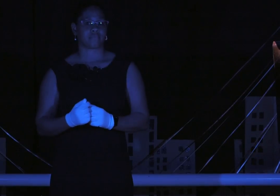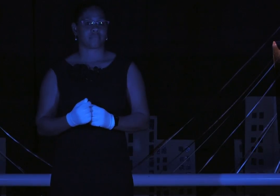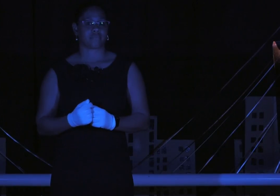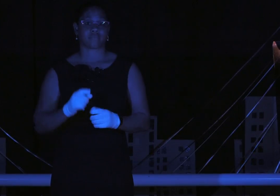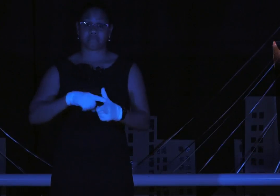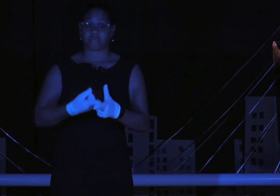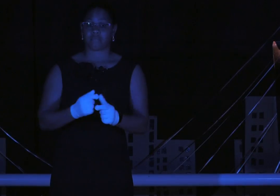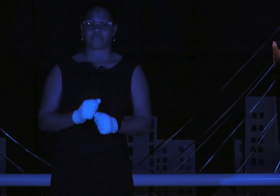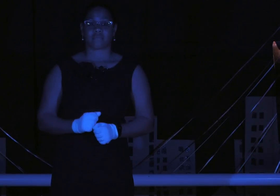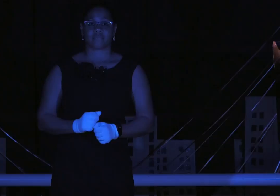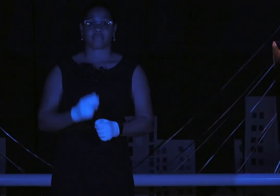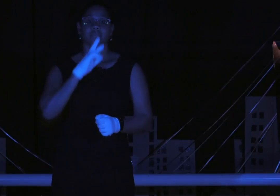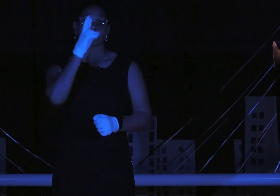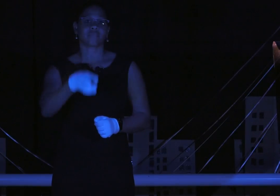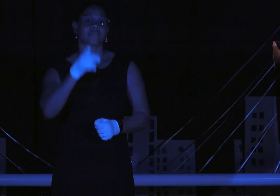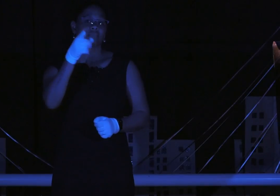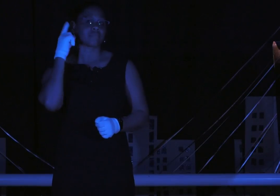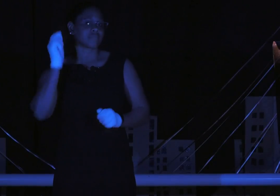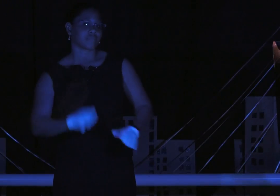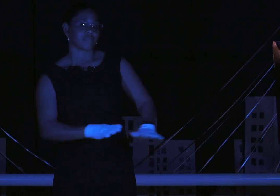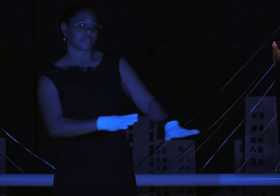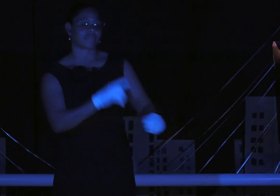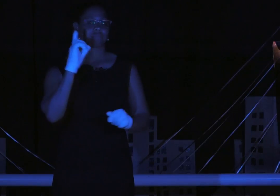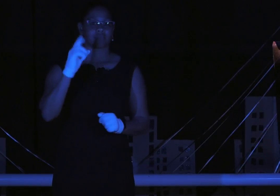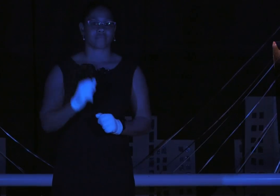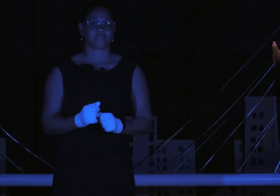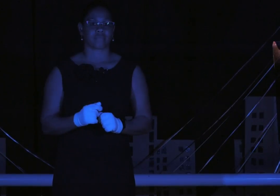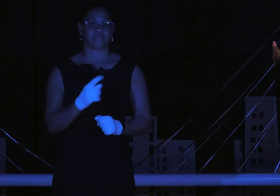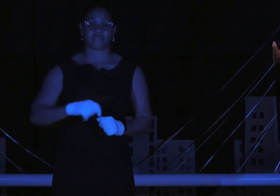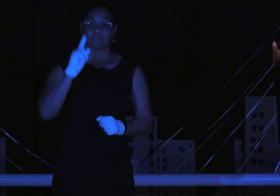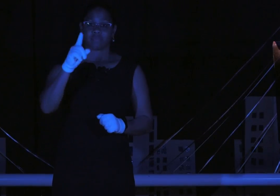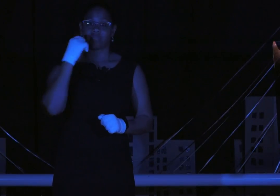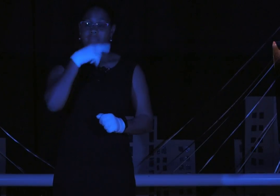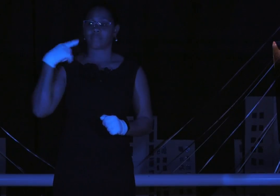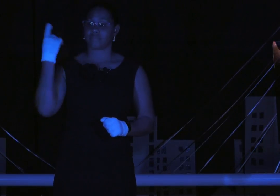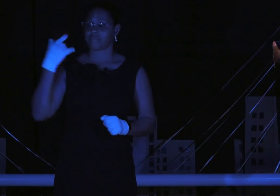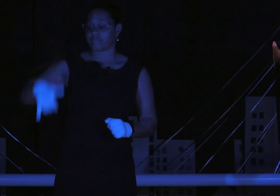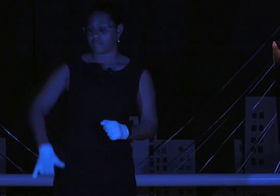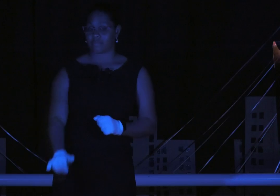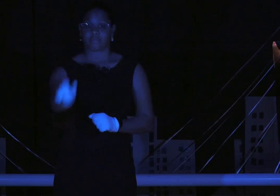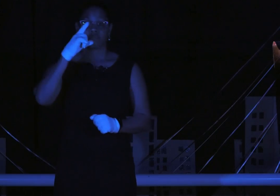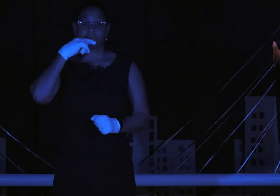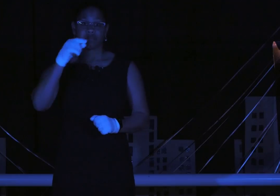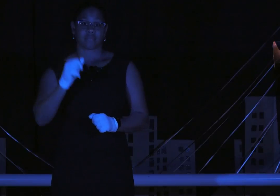Or are you the loud one? The one who always speaks, not afraid to